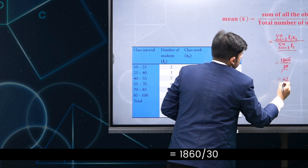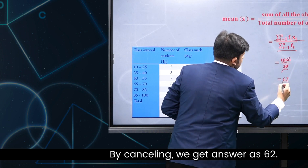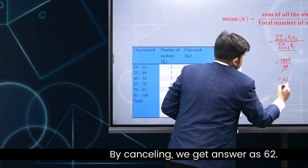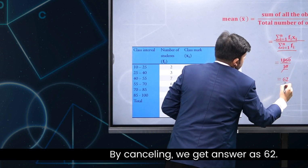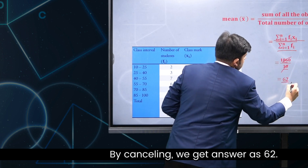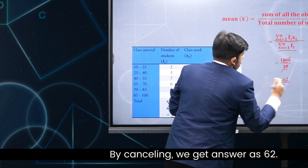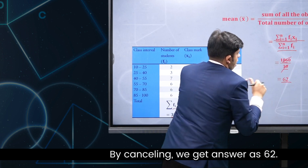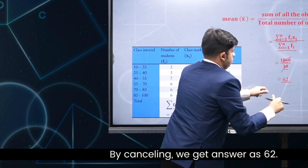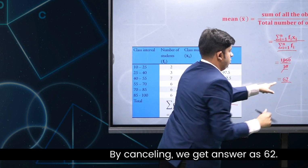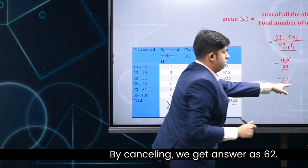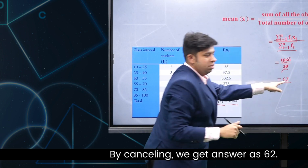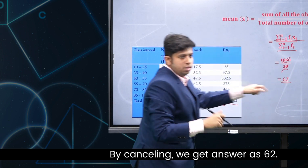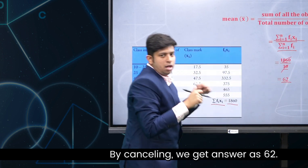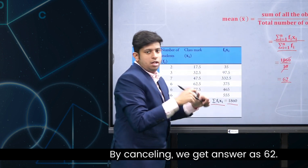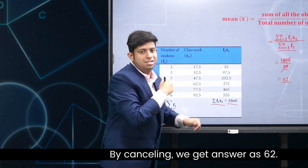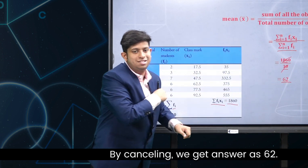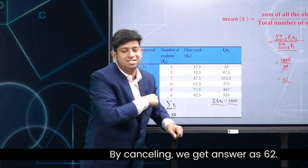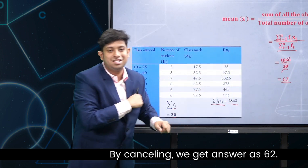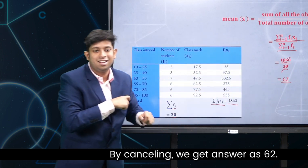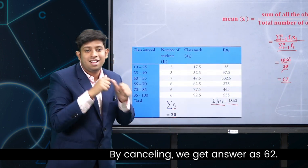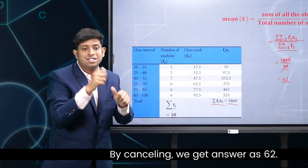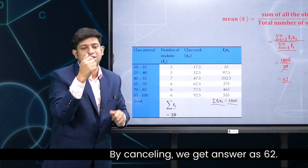By cancelling we get answer as 62.